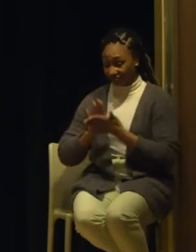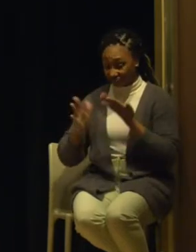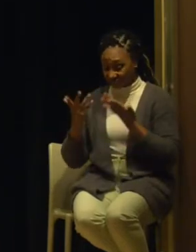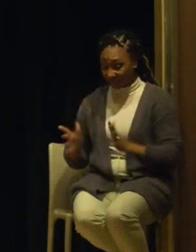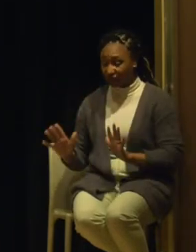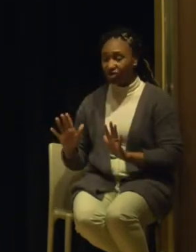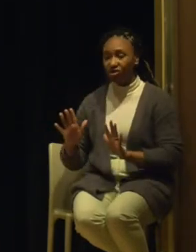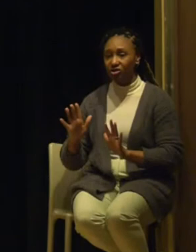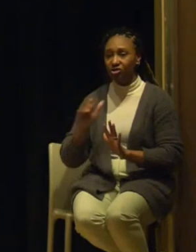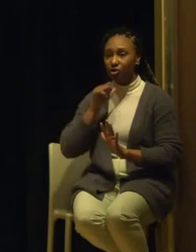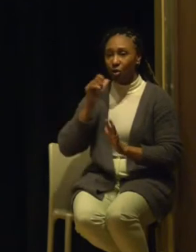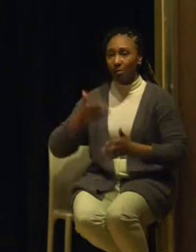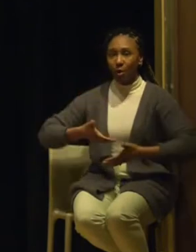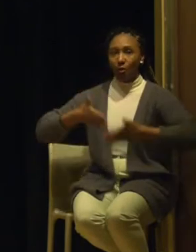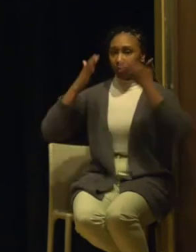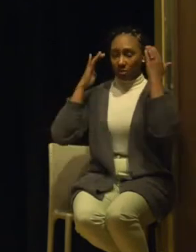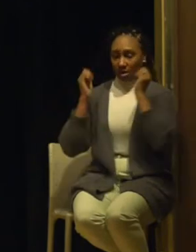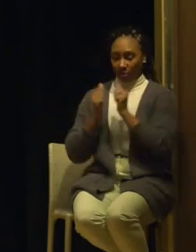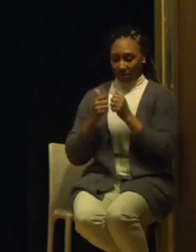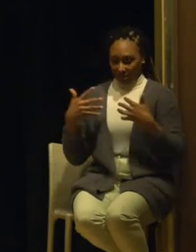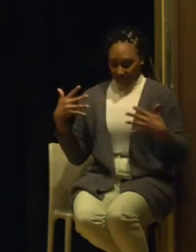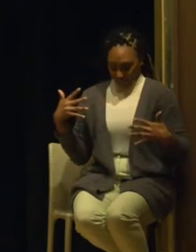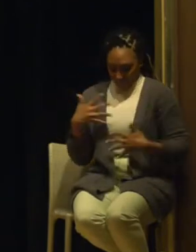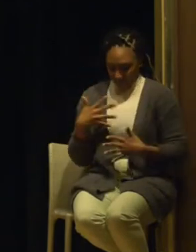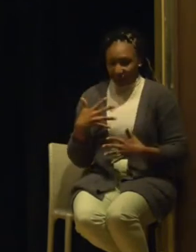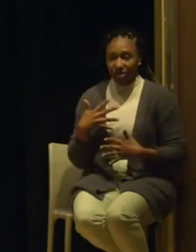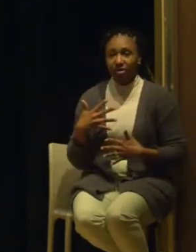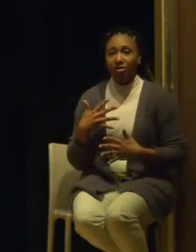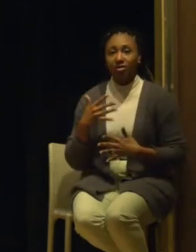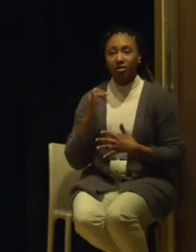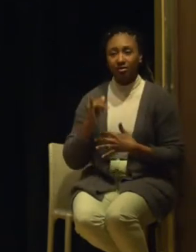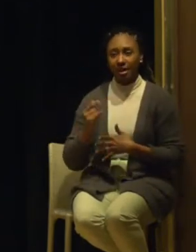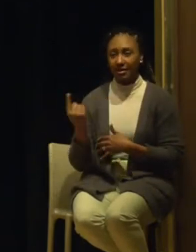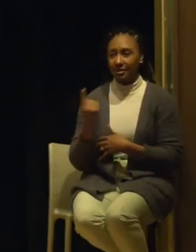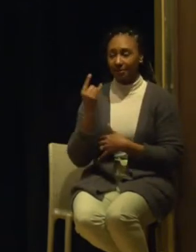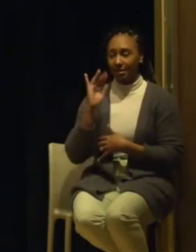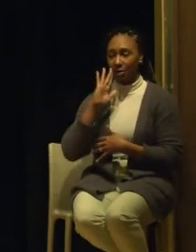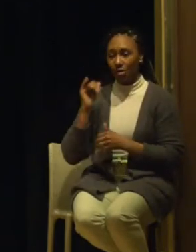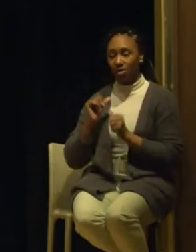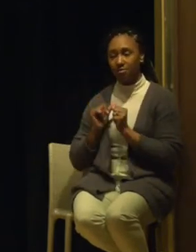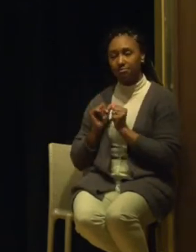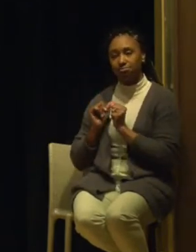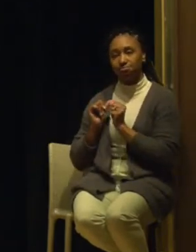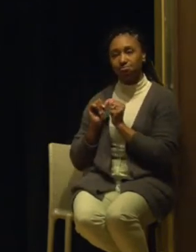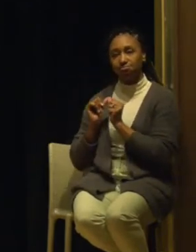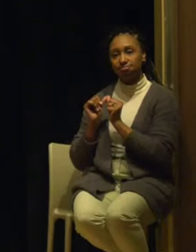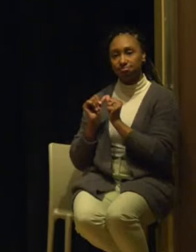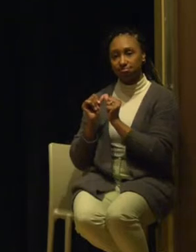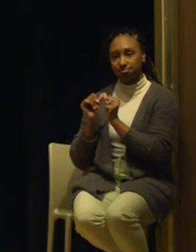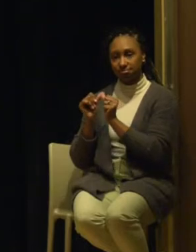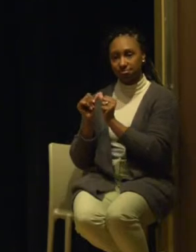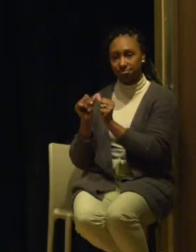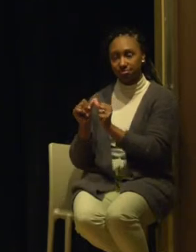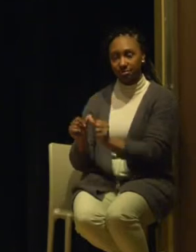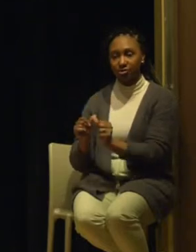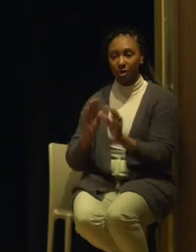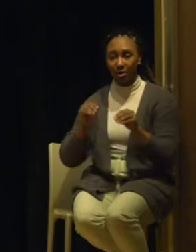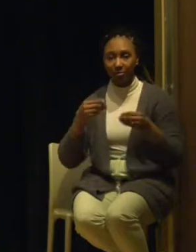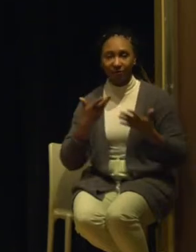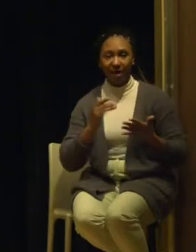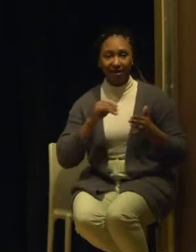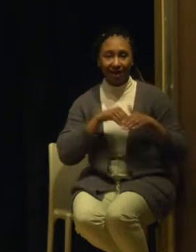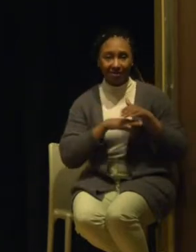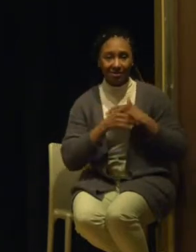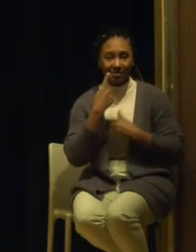Yeah. And so this is a continuation of that. Mm-hmm. And the fact that I didn't have a